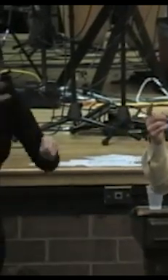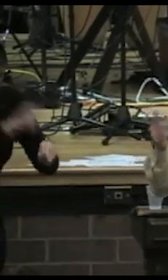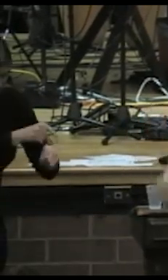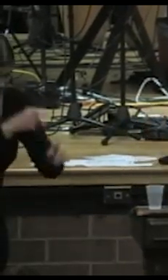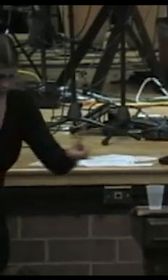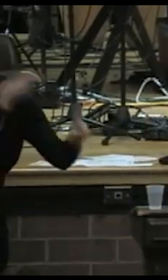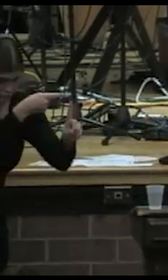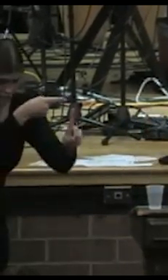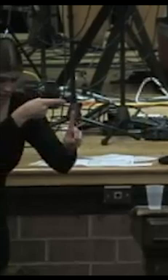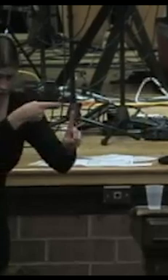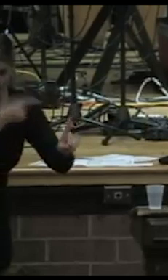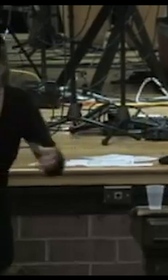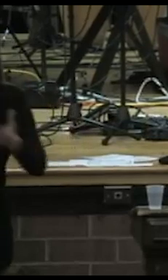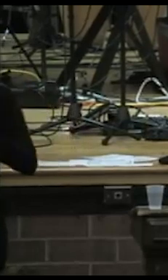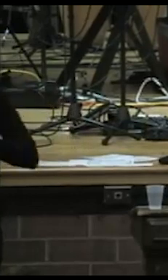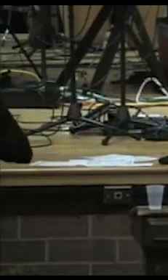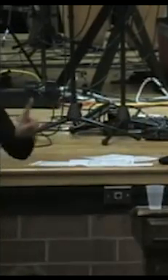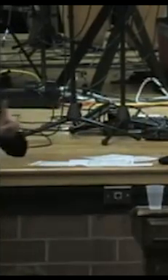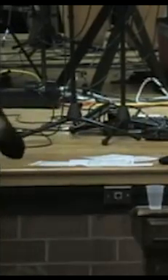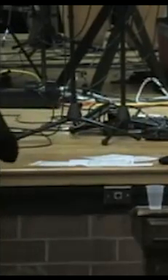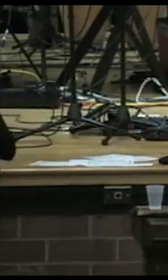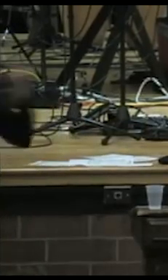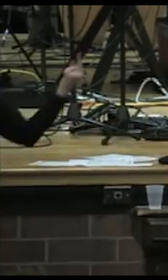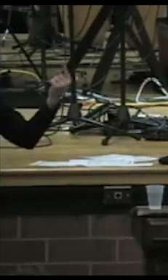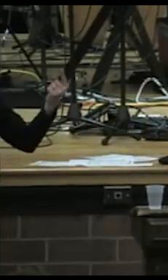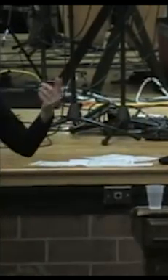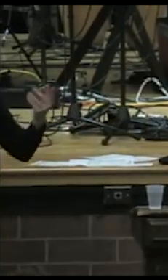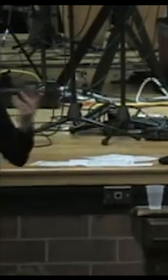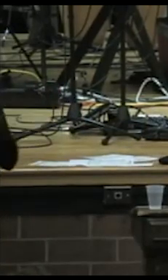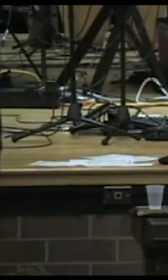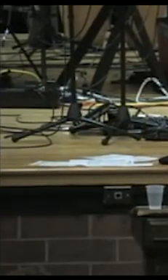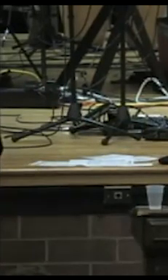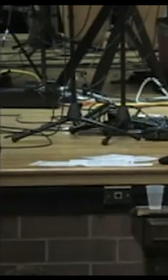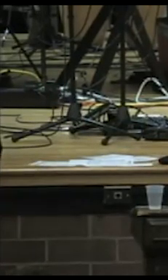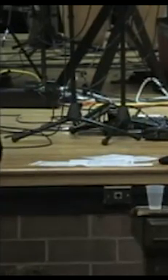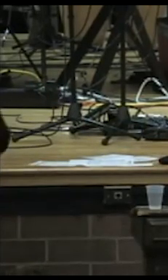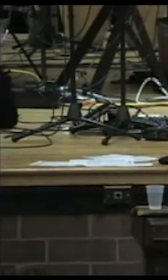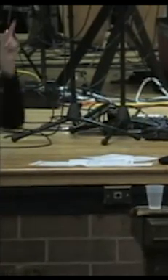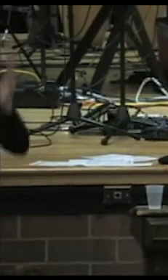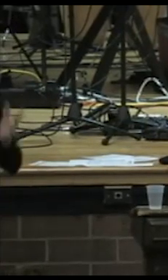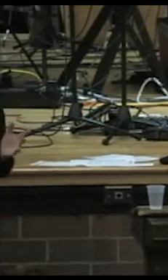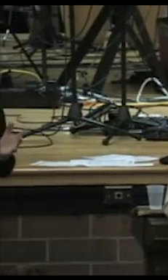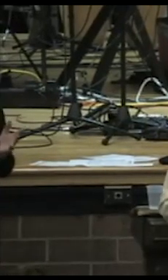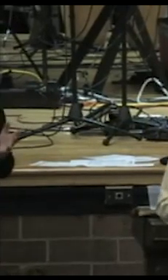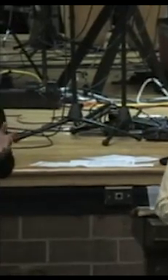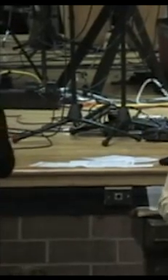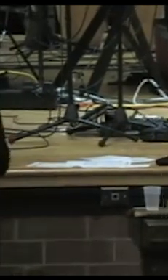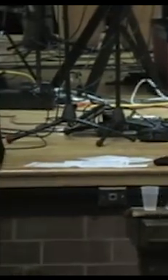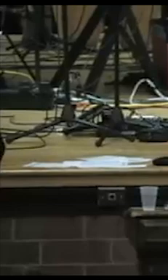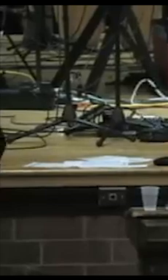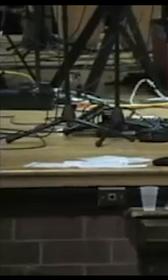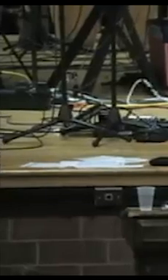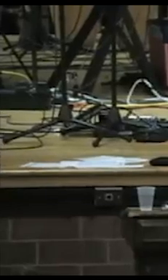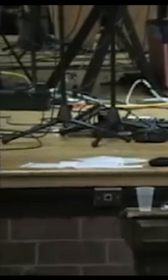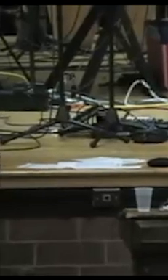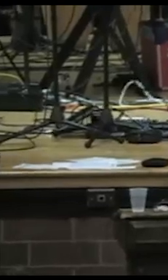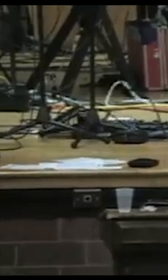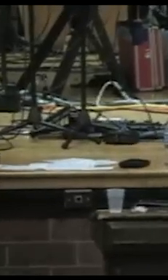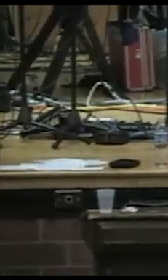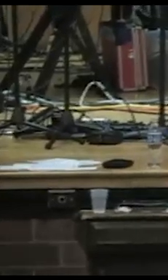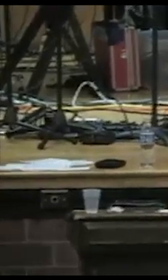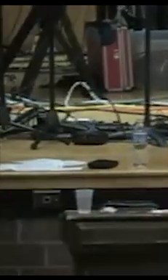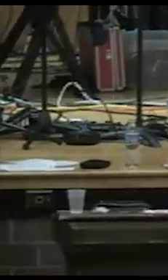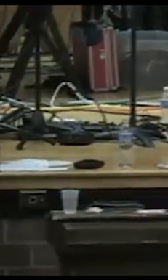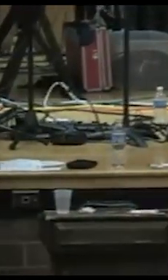way, it doesn't work. You need to come into agreement about the standards in your household. Hallelujah. And let me just say this. You know, a lot of times in